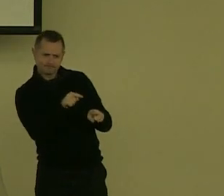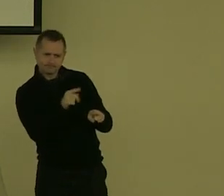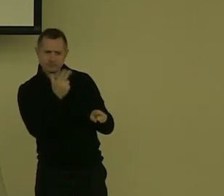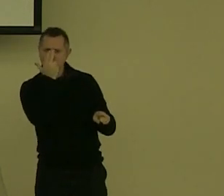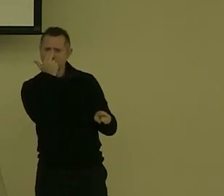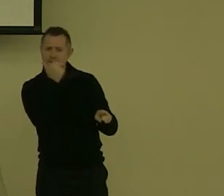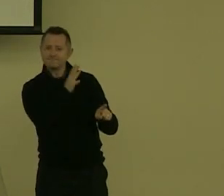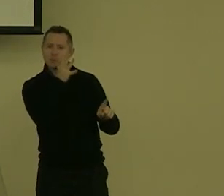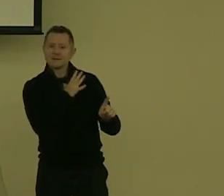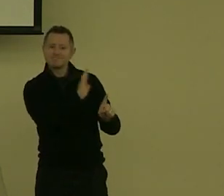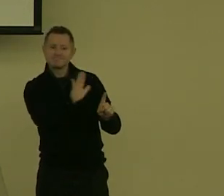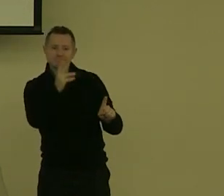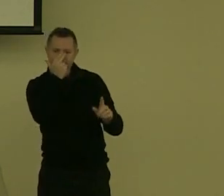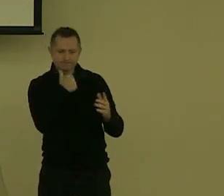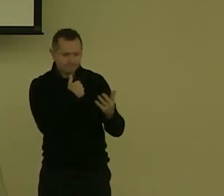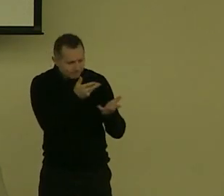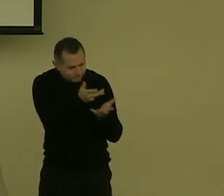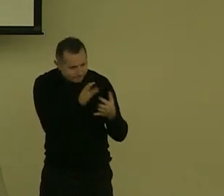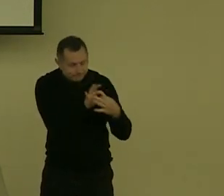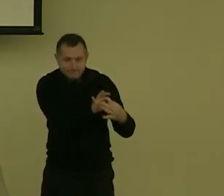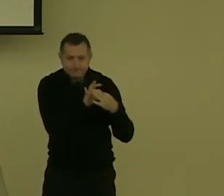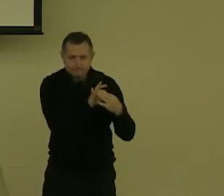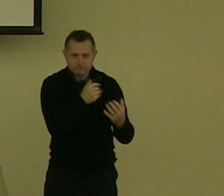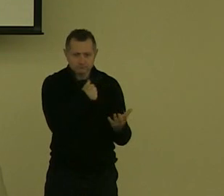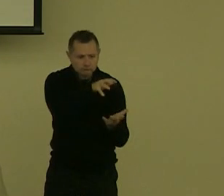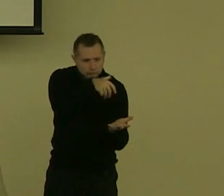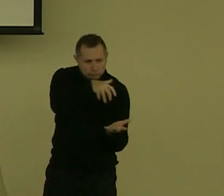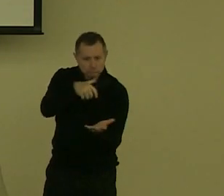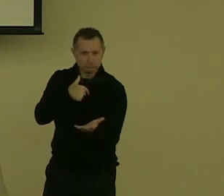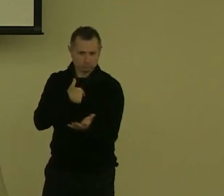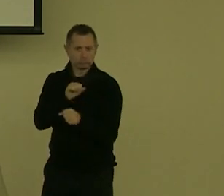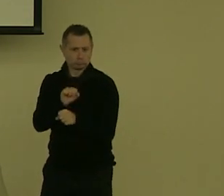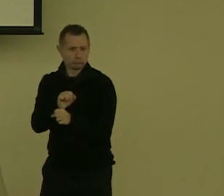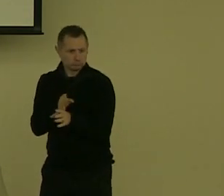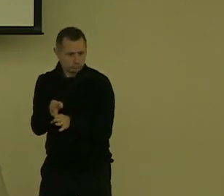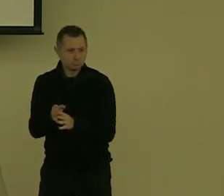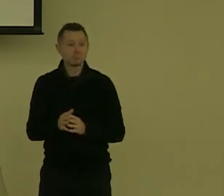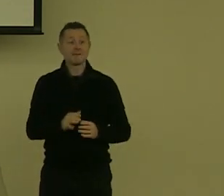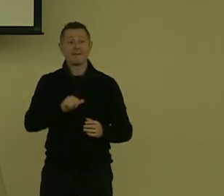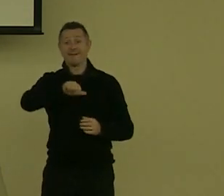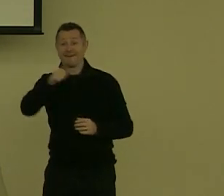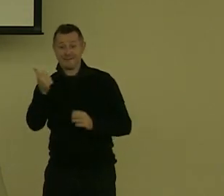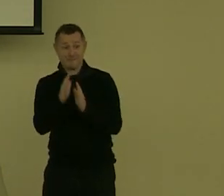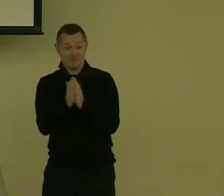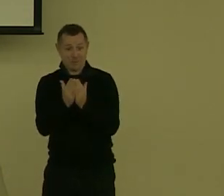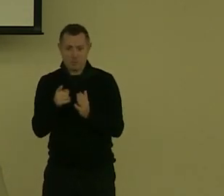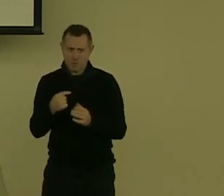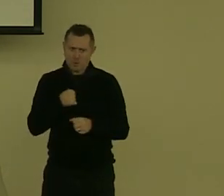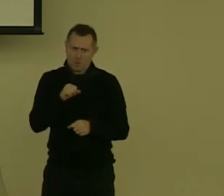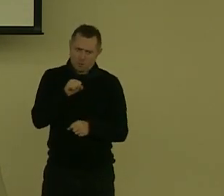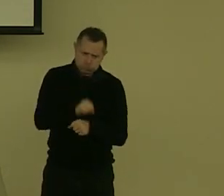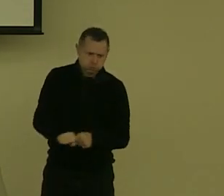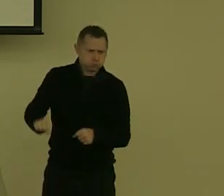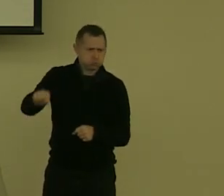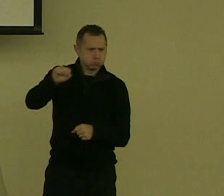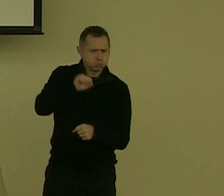Karen. And I worked with Art Spiegelman on a book called Metamouse for 6 years as associate editor. And